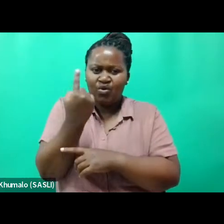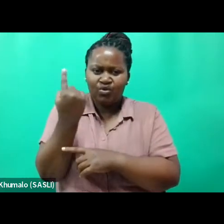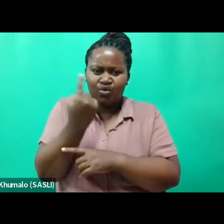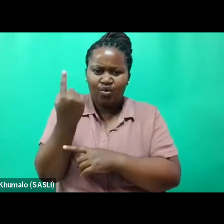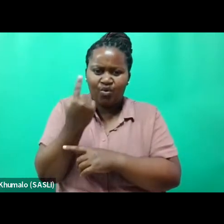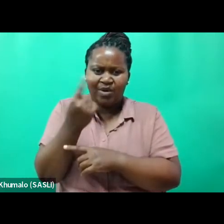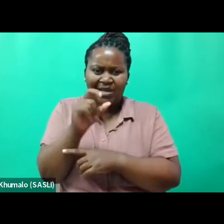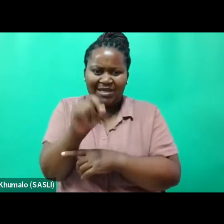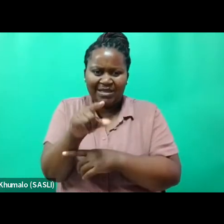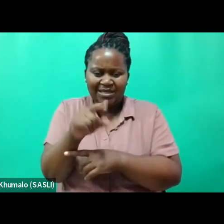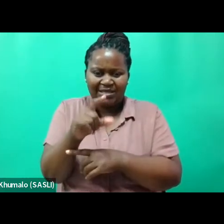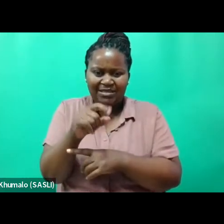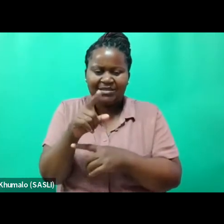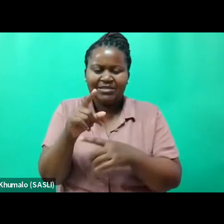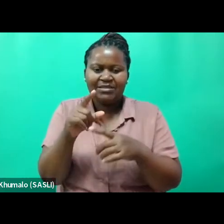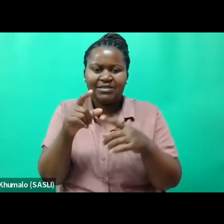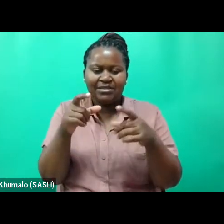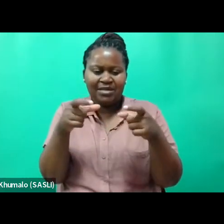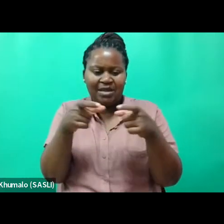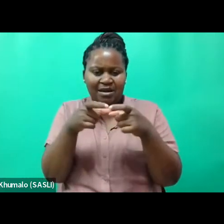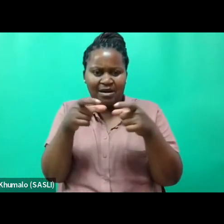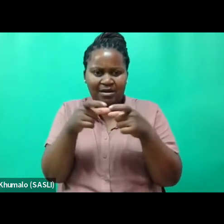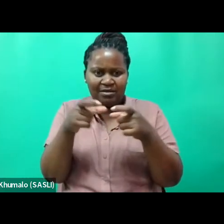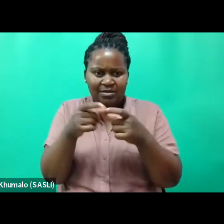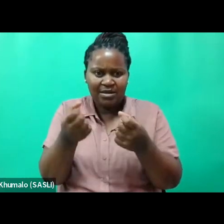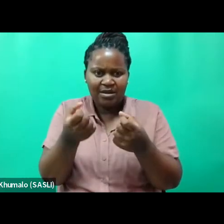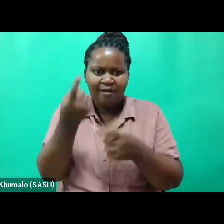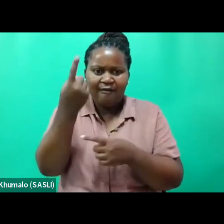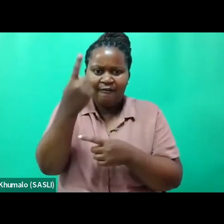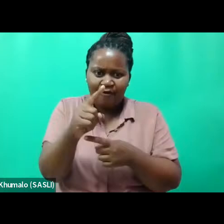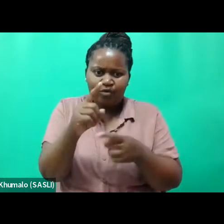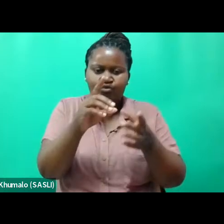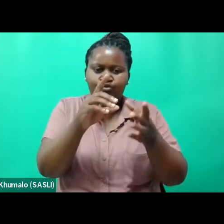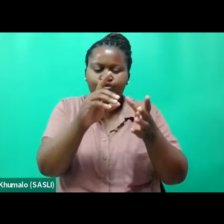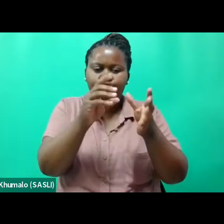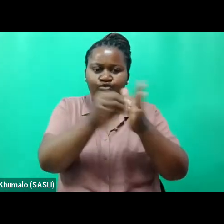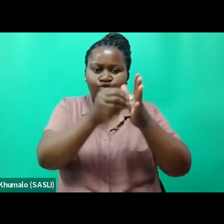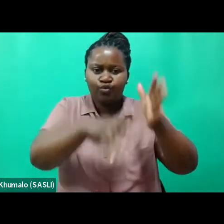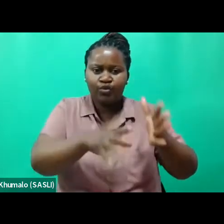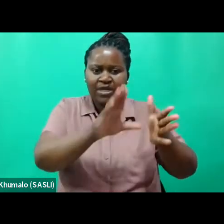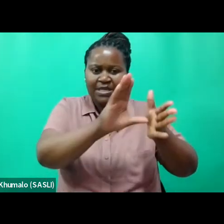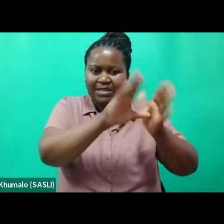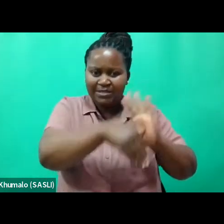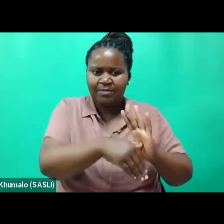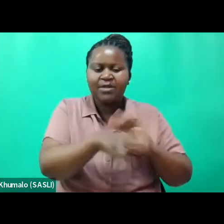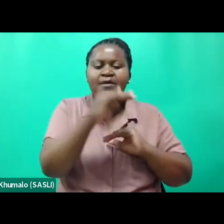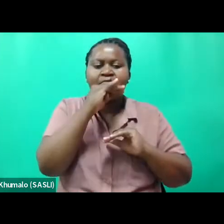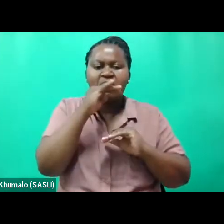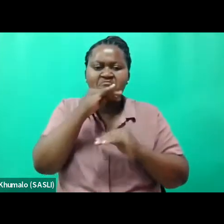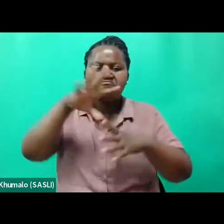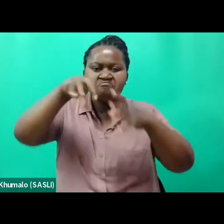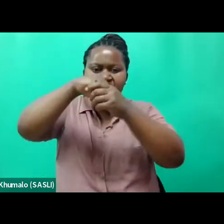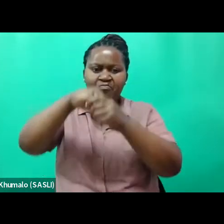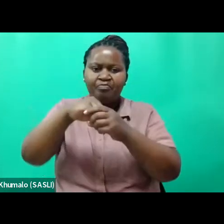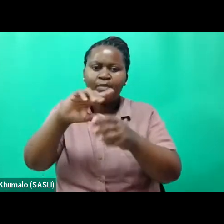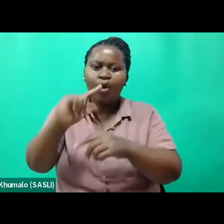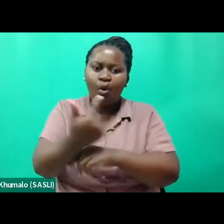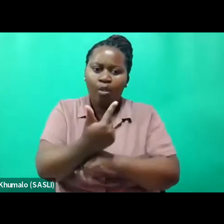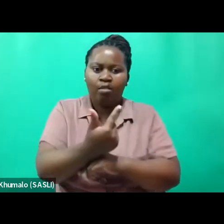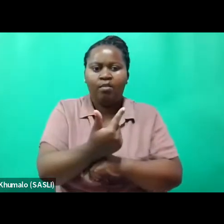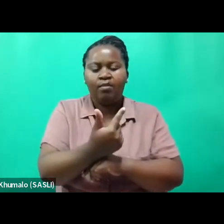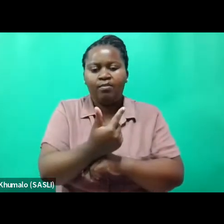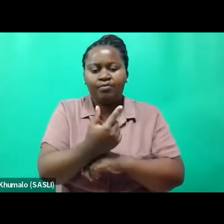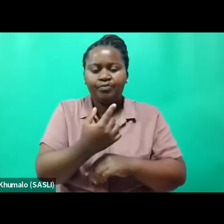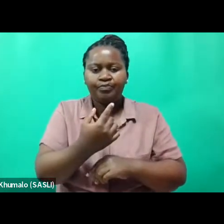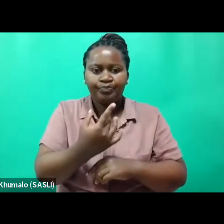will accommodate students with special needs, but that can accommodate everyone, so that we